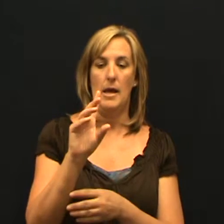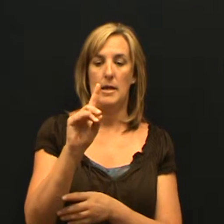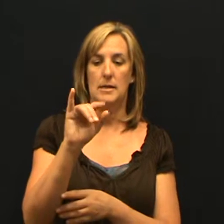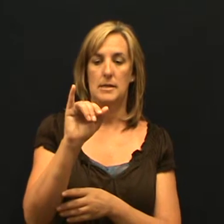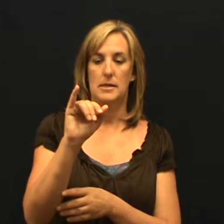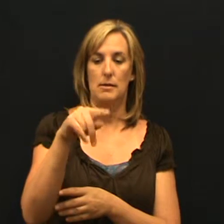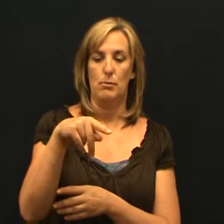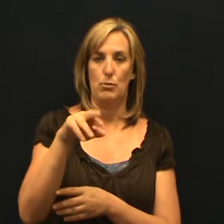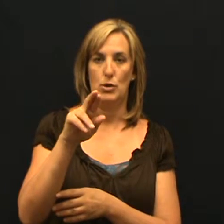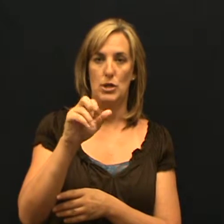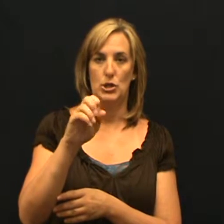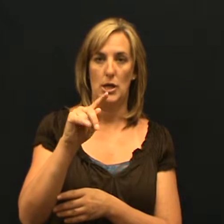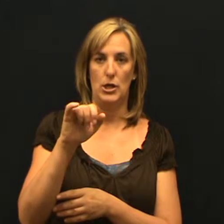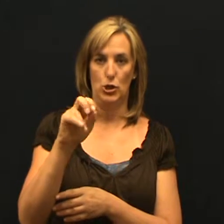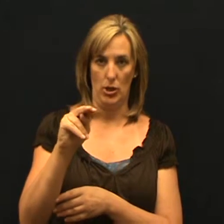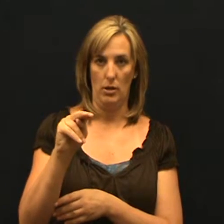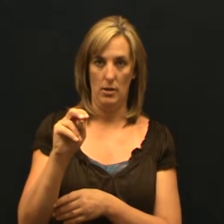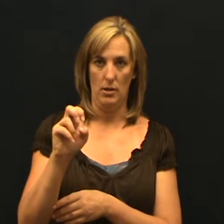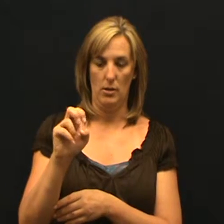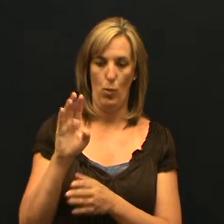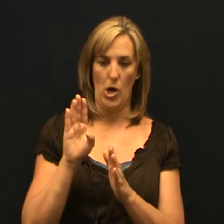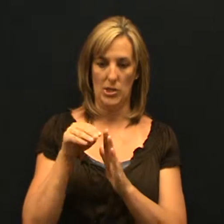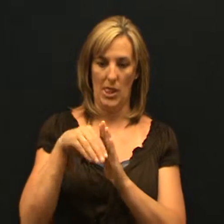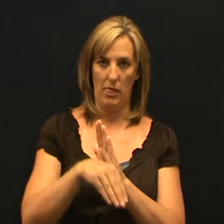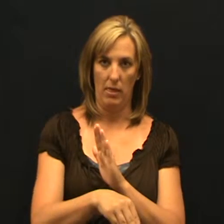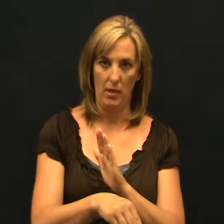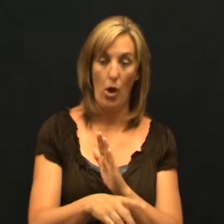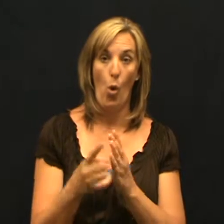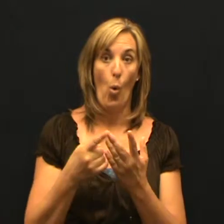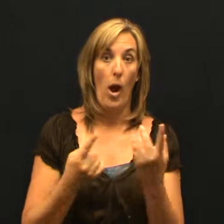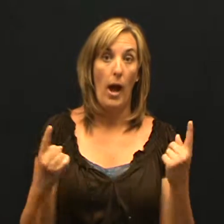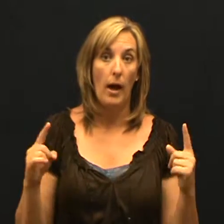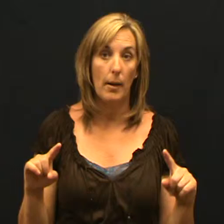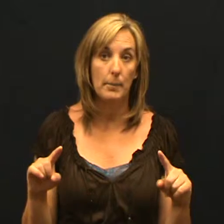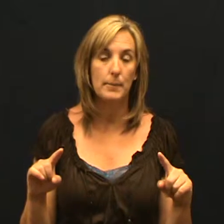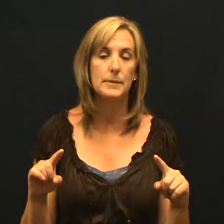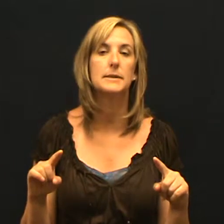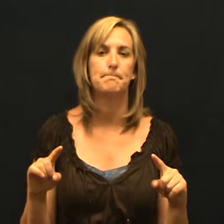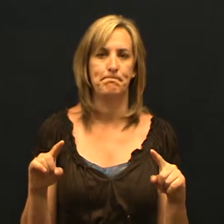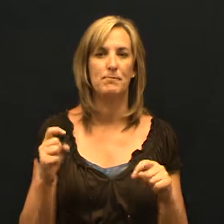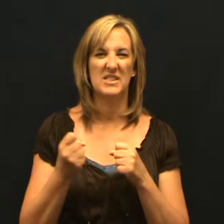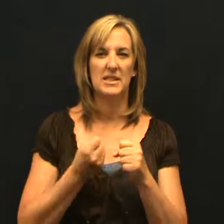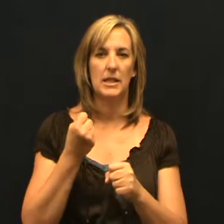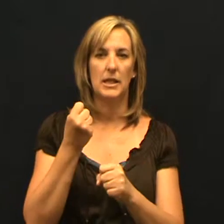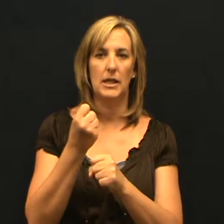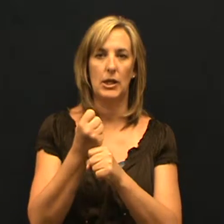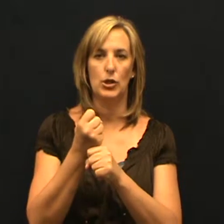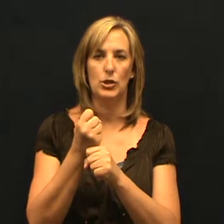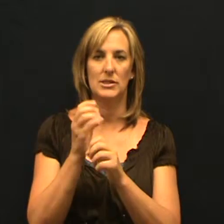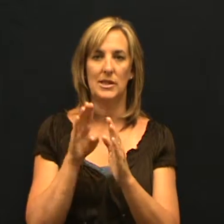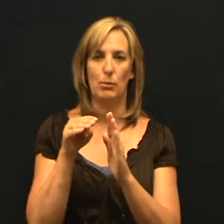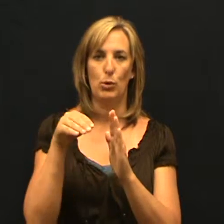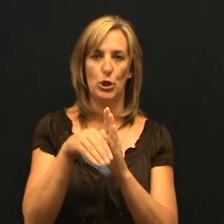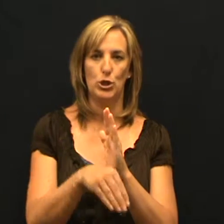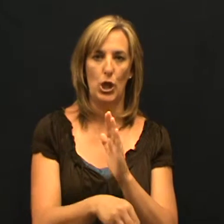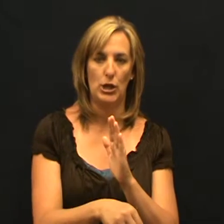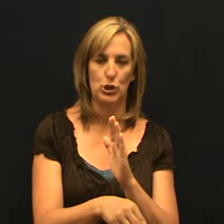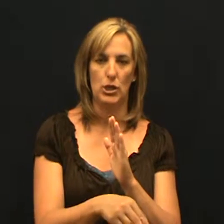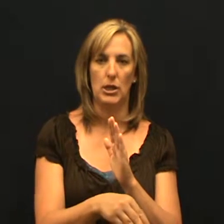brings accumulated depreciation higher? Well, it would be the year's depreciation expense. Depreciation expense